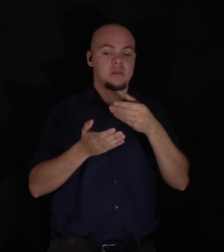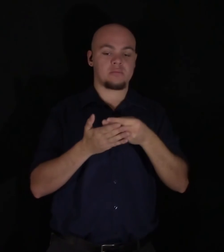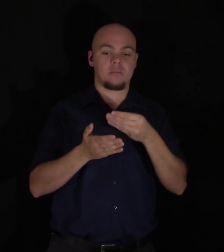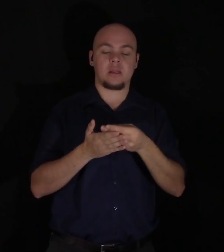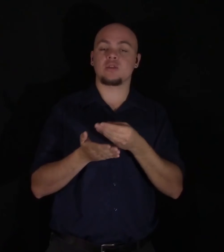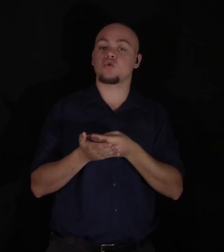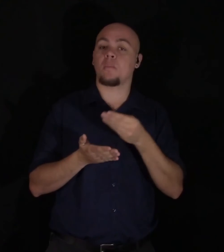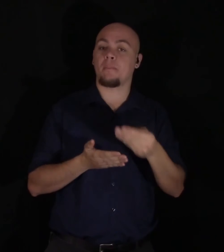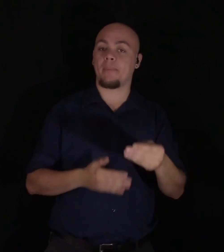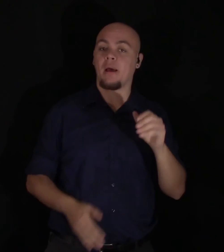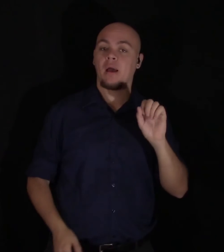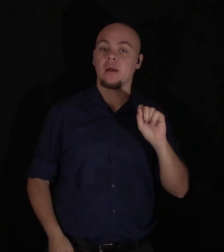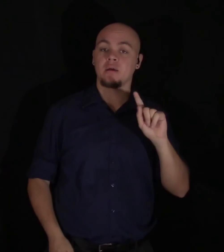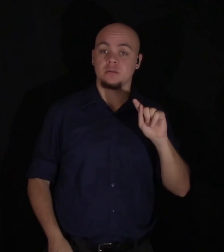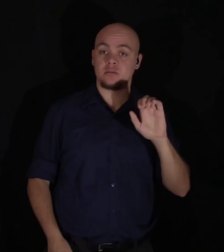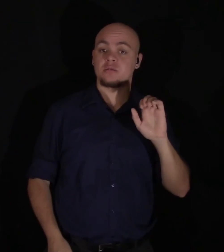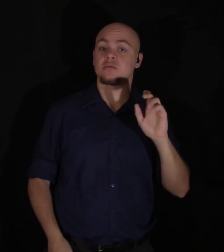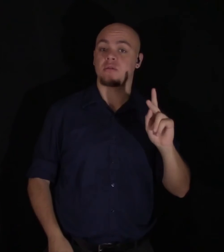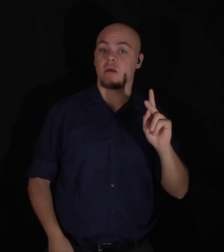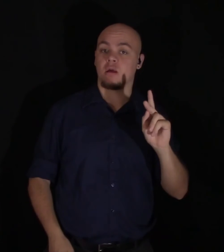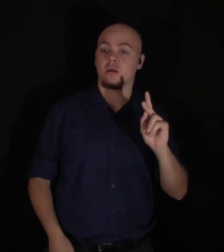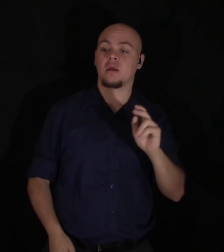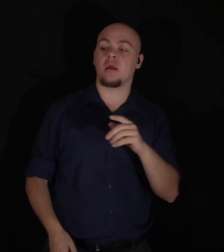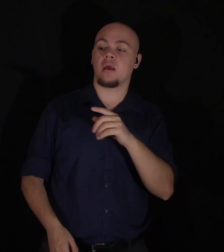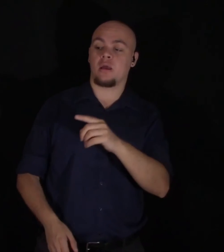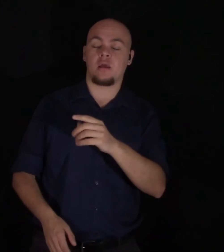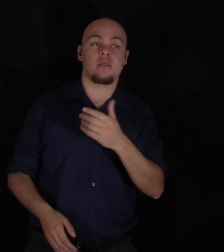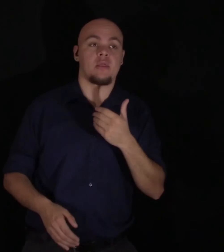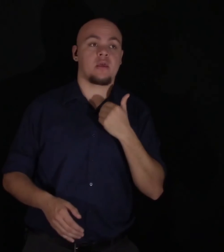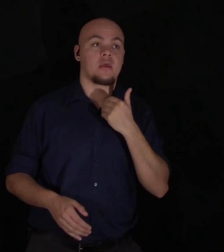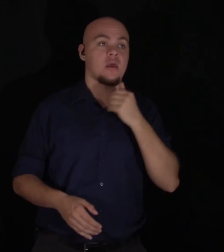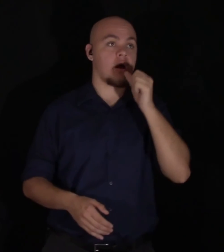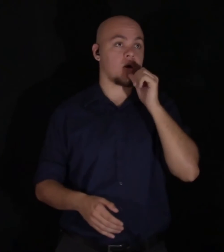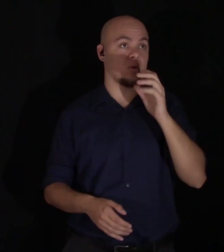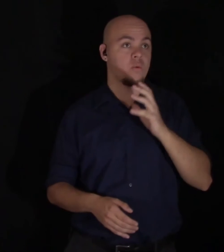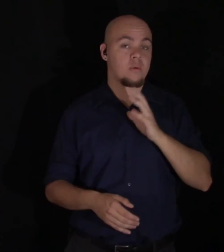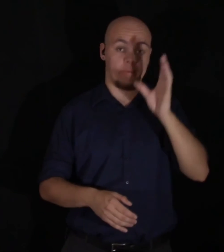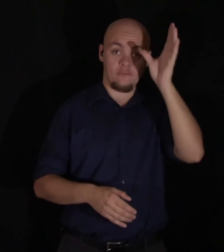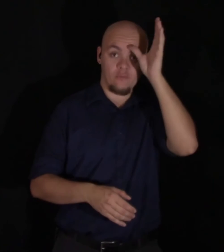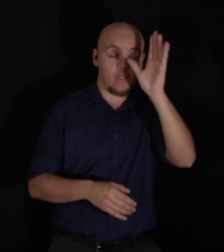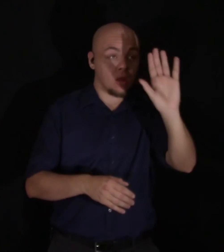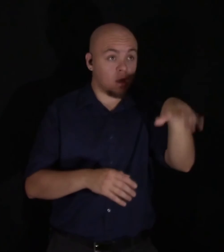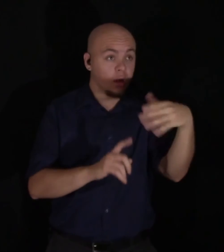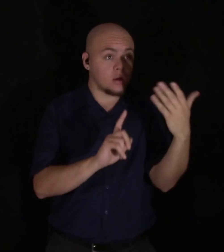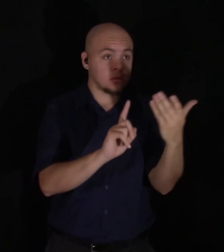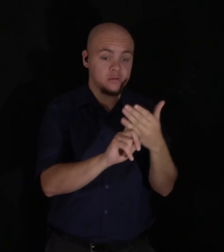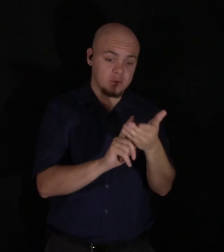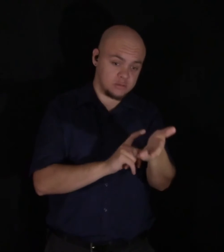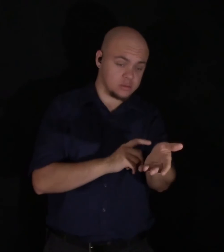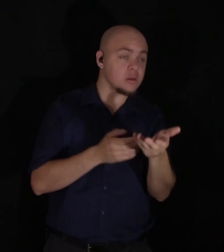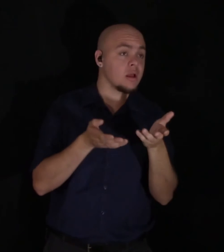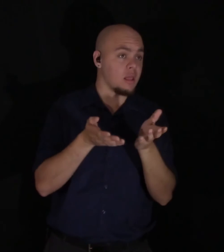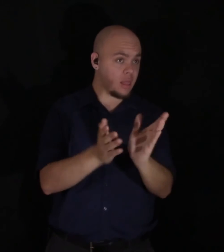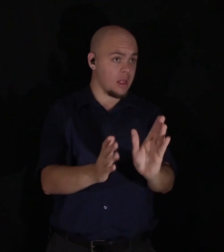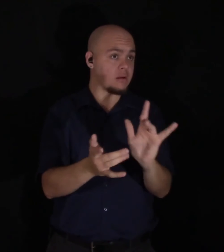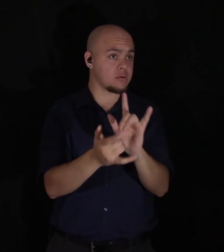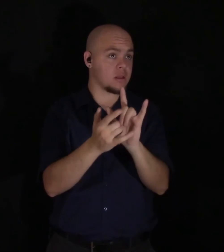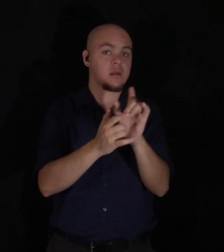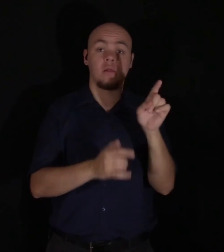himself solicited the young woman's father to consent to her marriage with her lover. But the old man